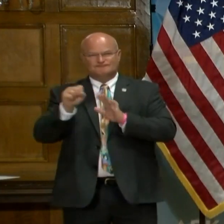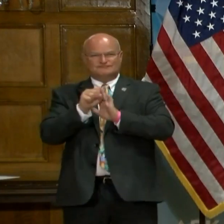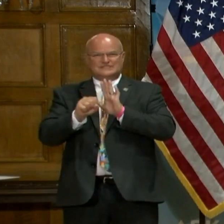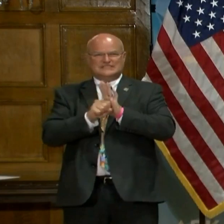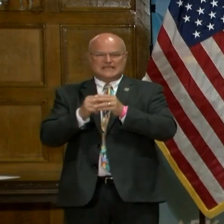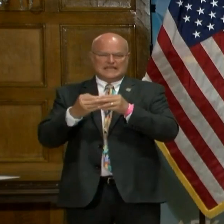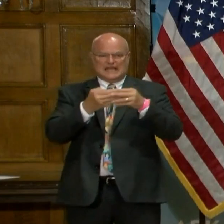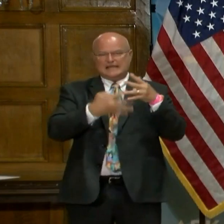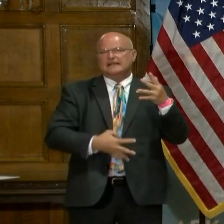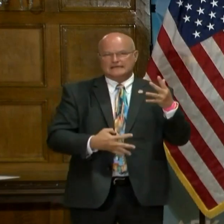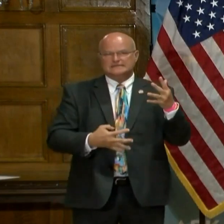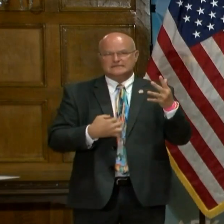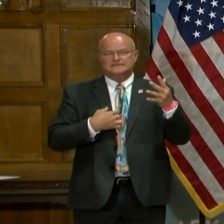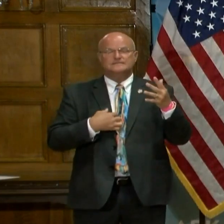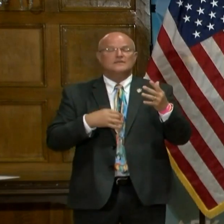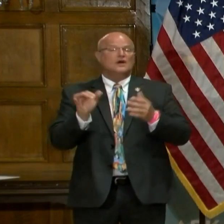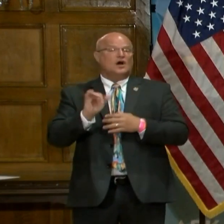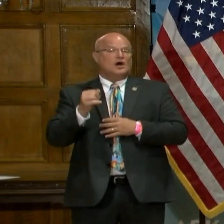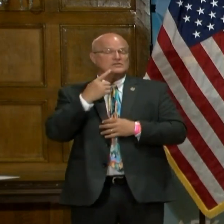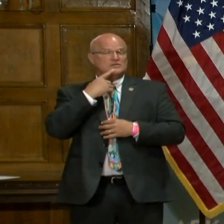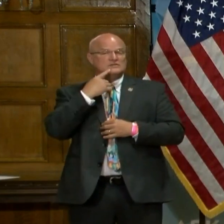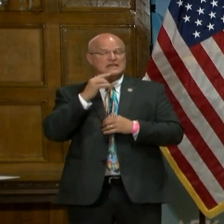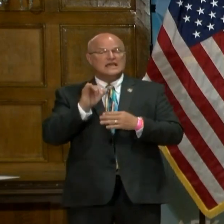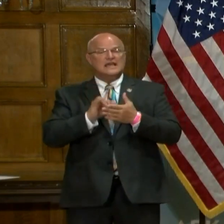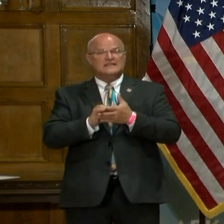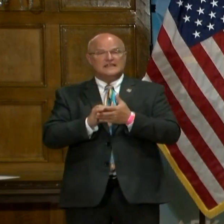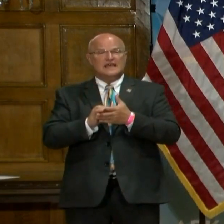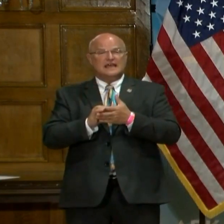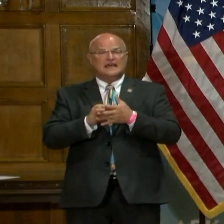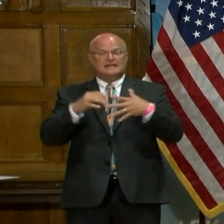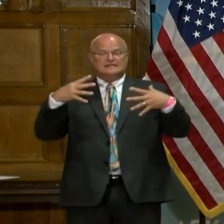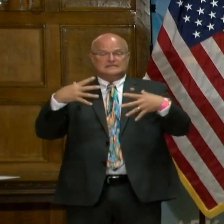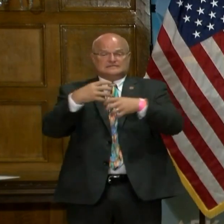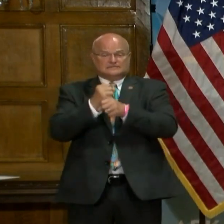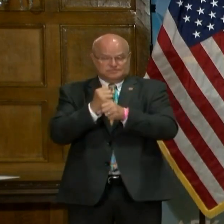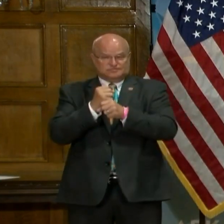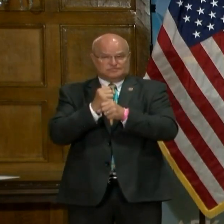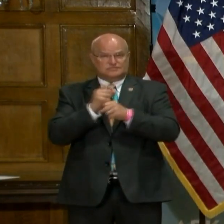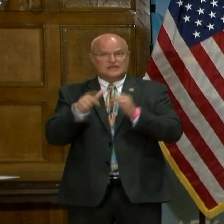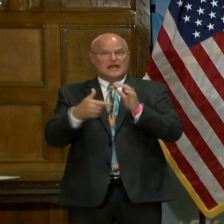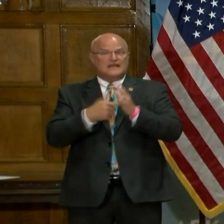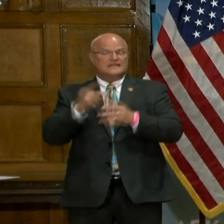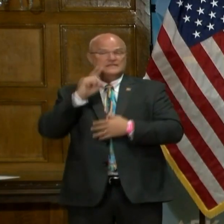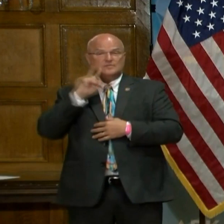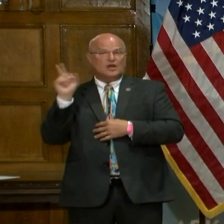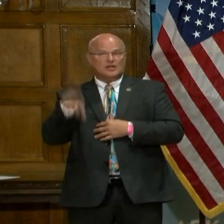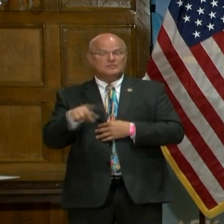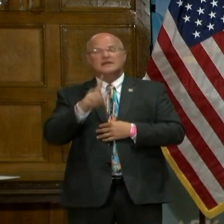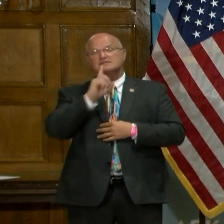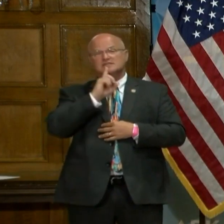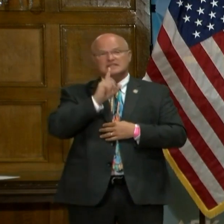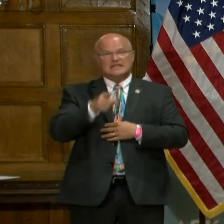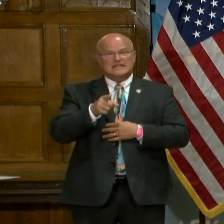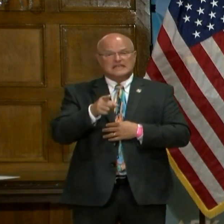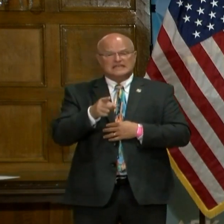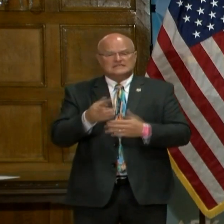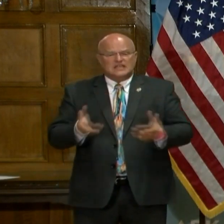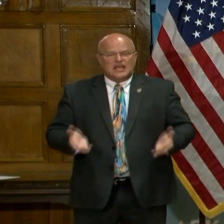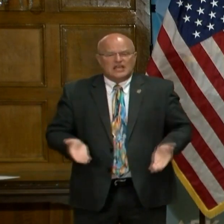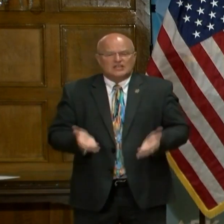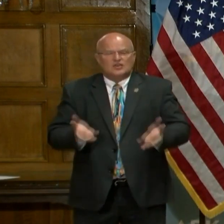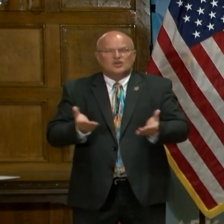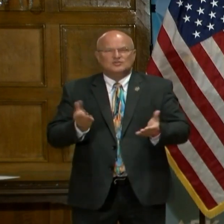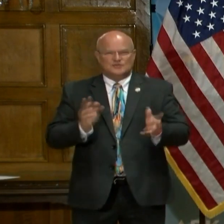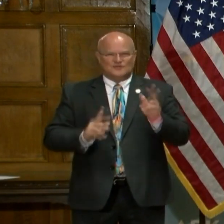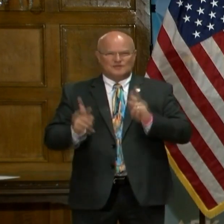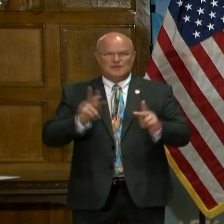state guidance. I would also say that in essence this proclamation is an encouragement